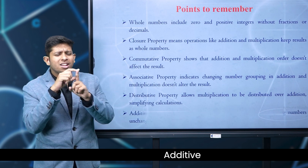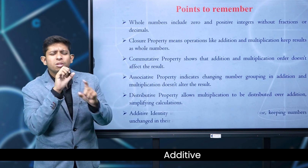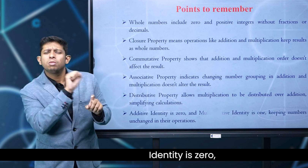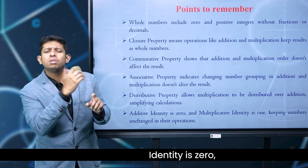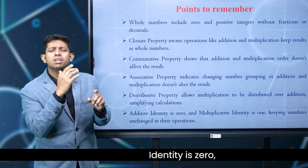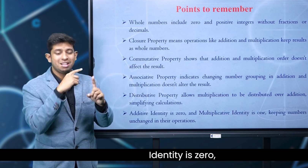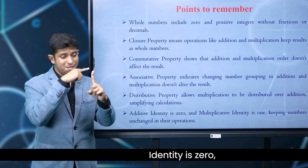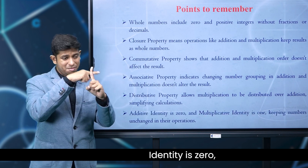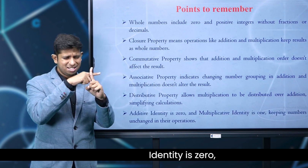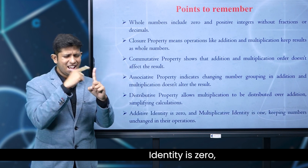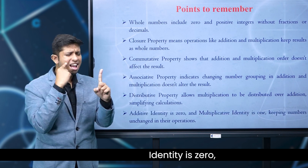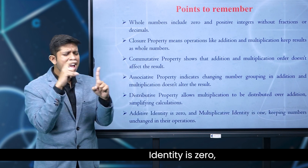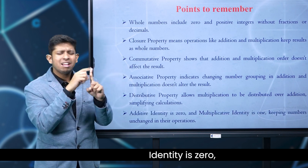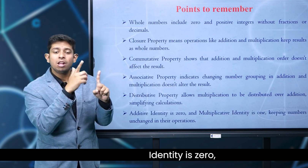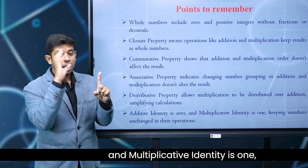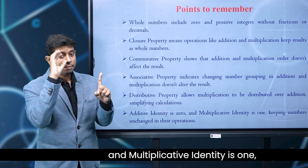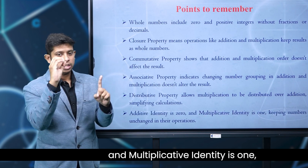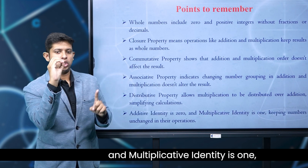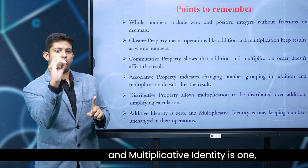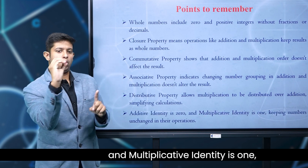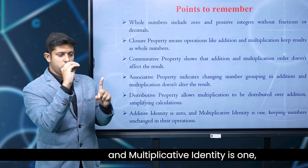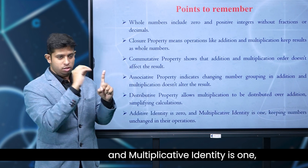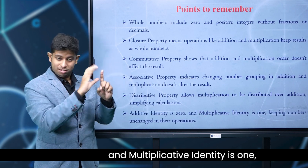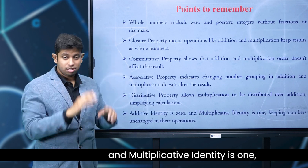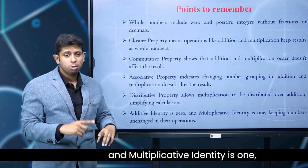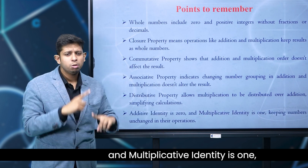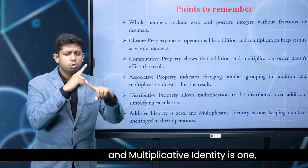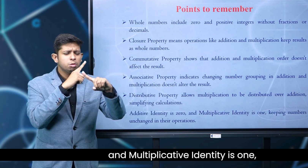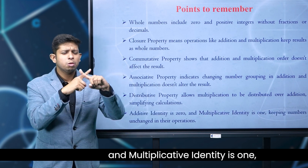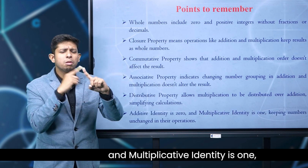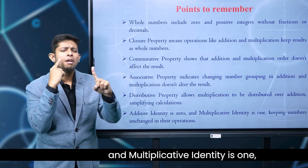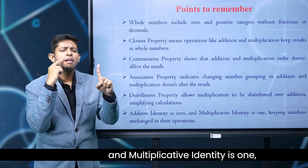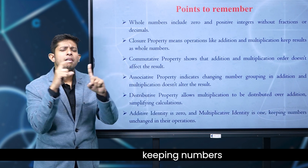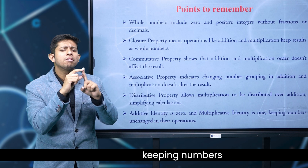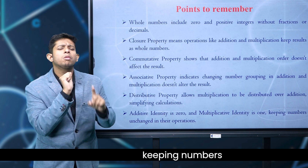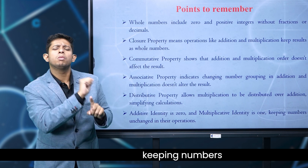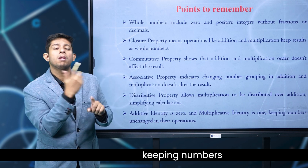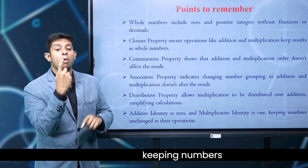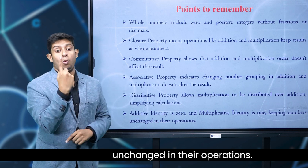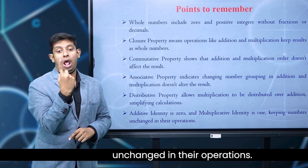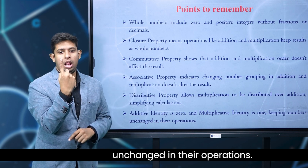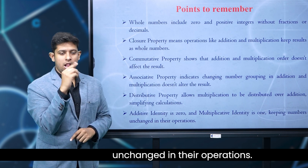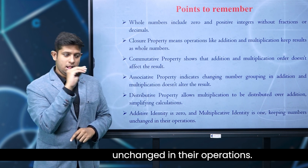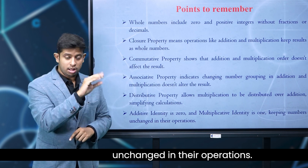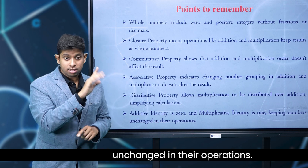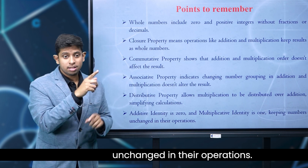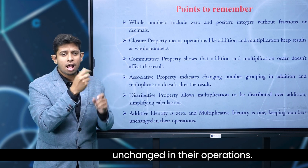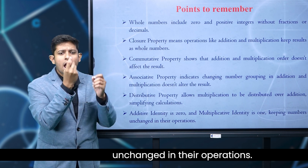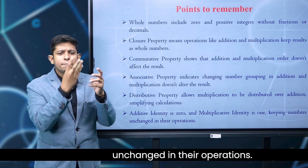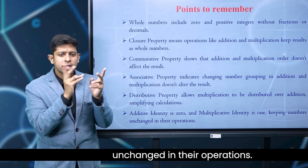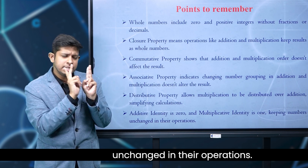Additive identity is 0 and multiplicative identity is 1, keeping numbers unchanged in their operations.